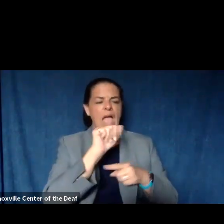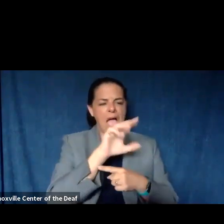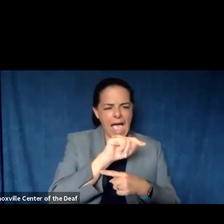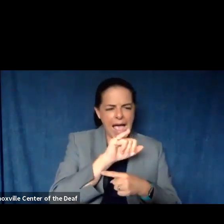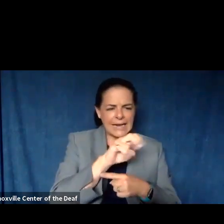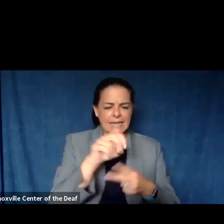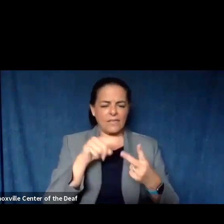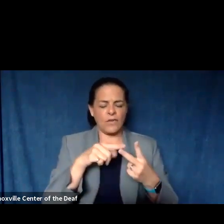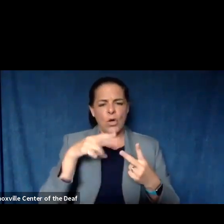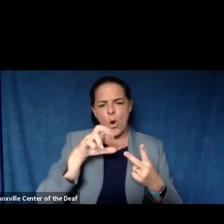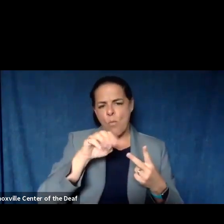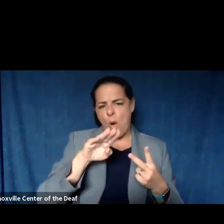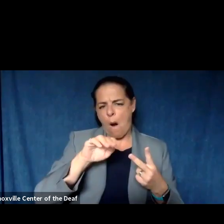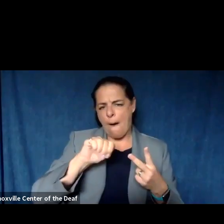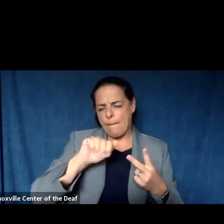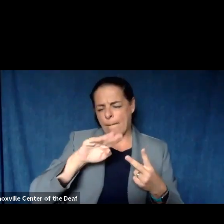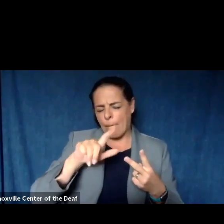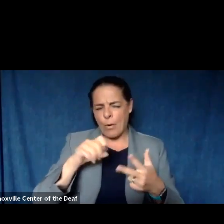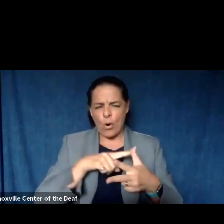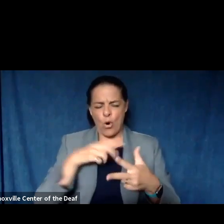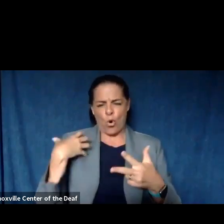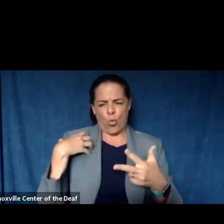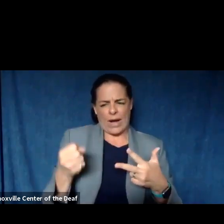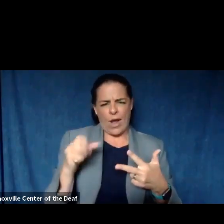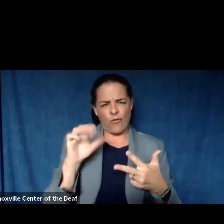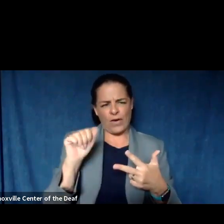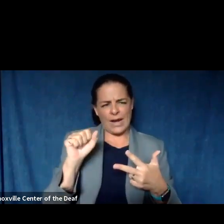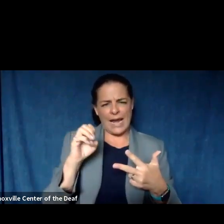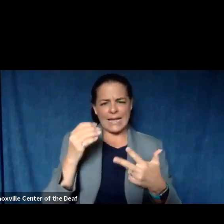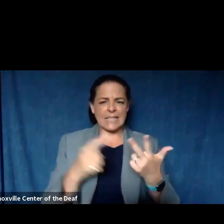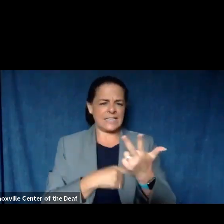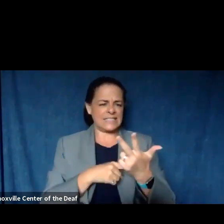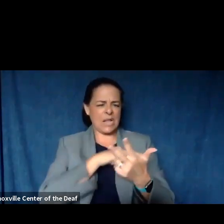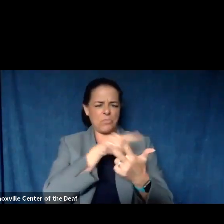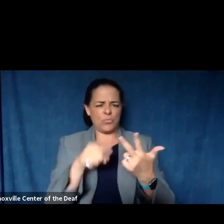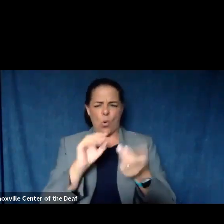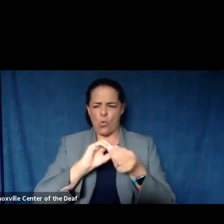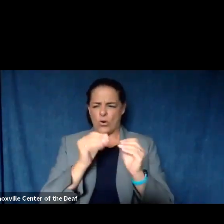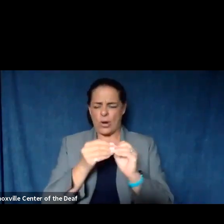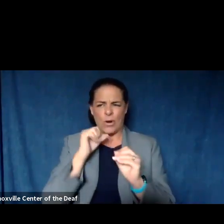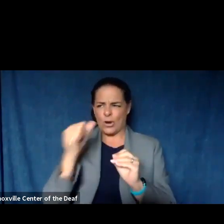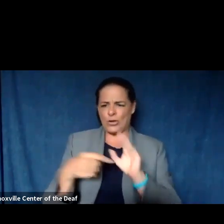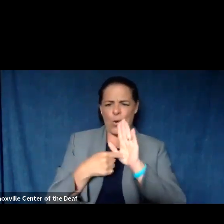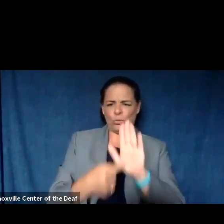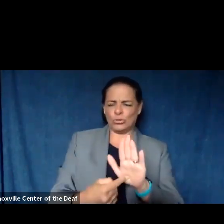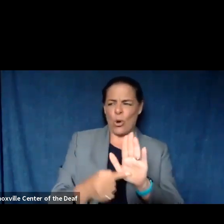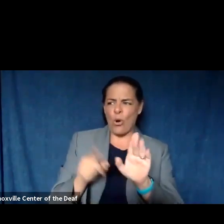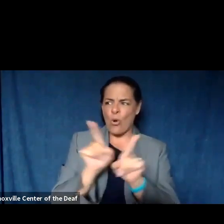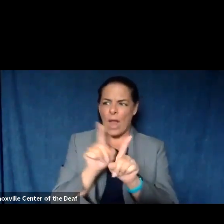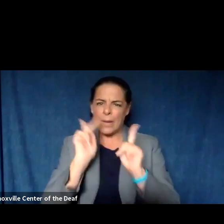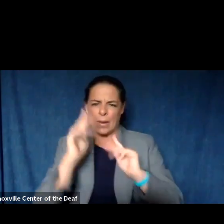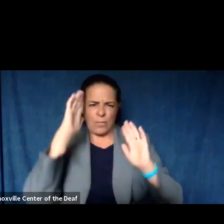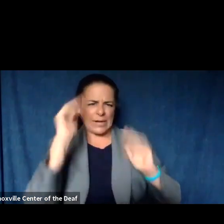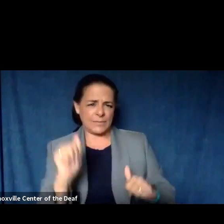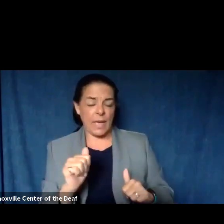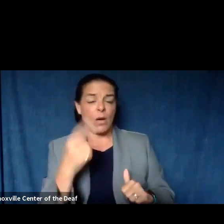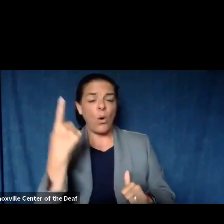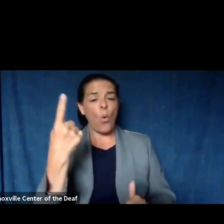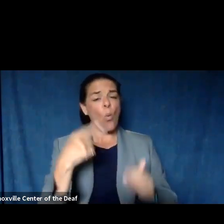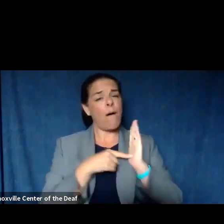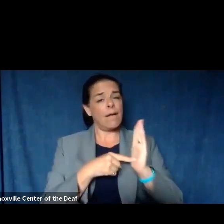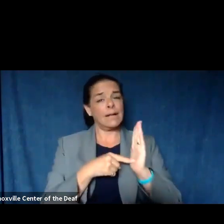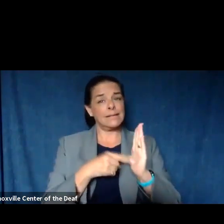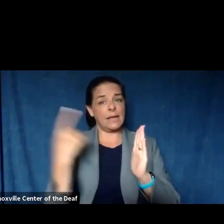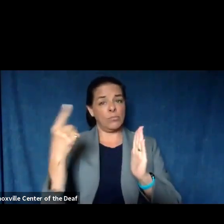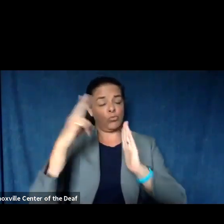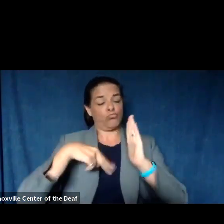cases, and recovered case numbers, and how sometimes those numbers do not always appear as people expect them to? The example from a reader, he